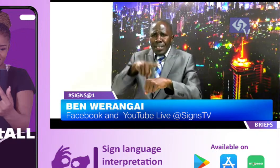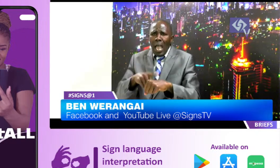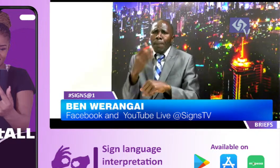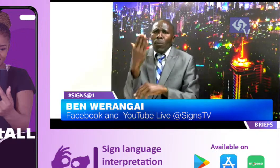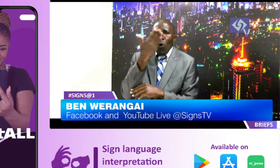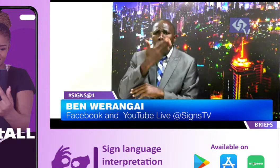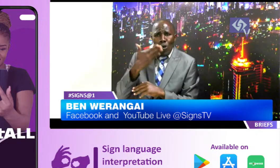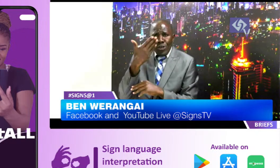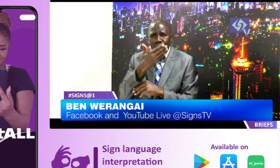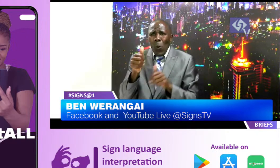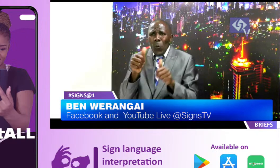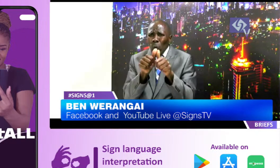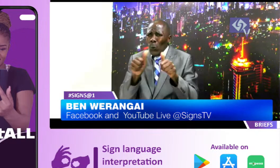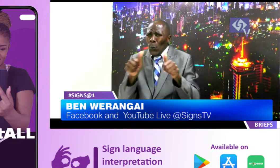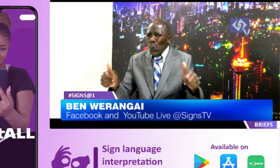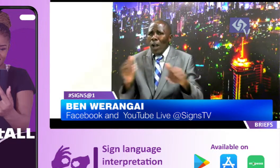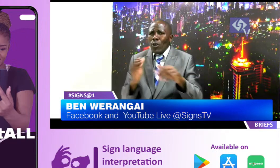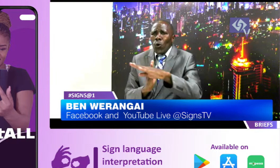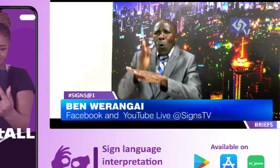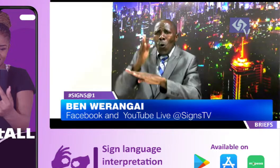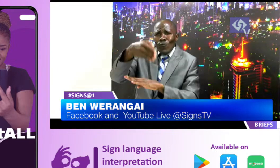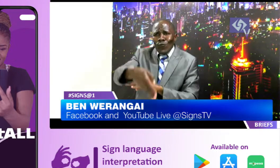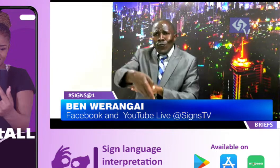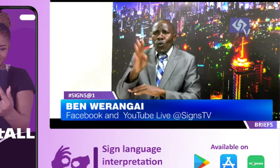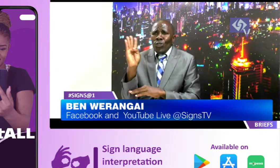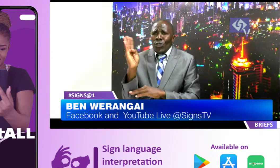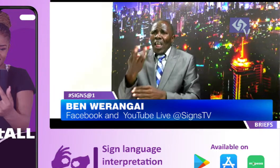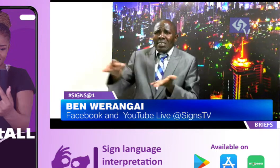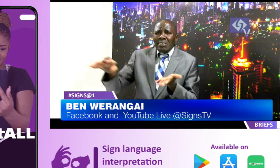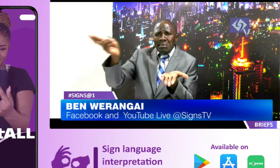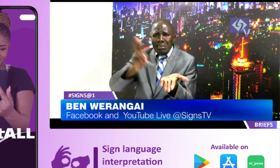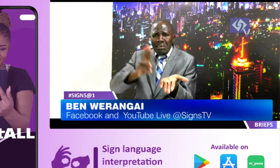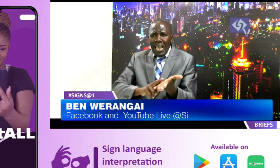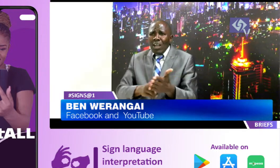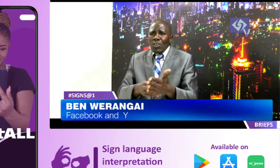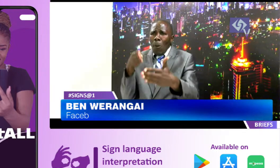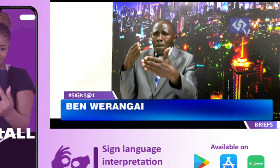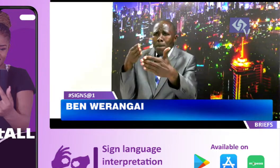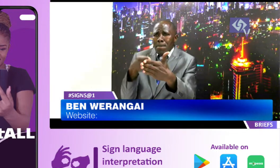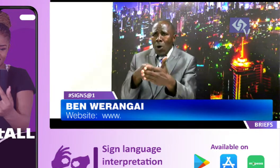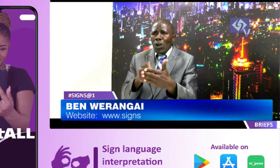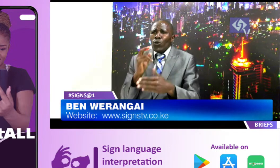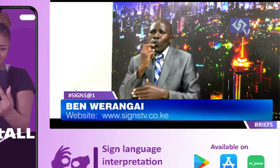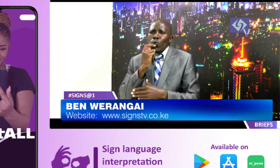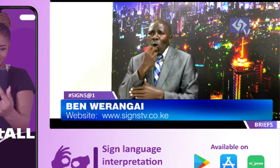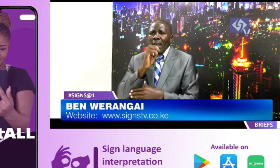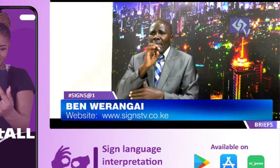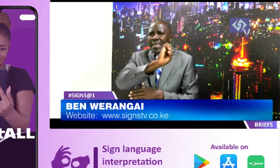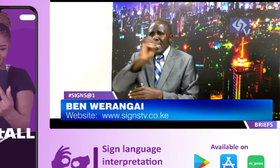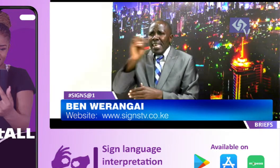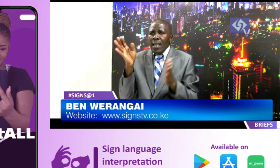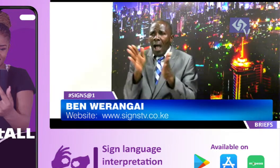The crude oil was sourced from 10 out of 40 drilled oil wells